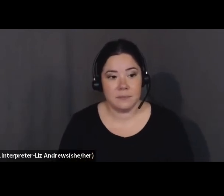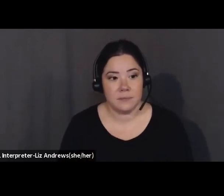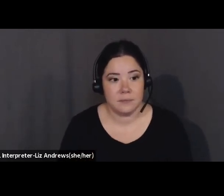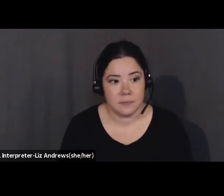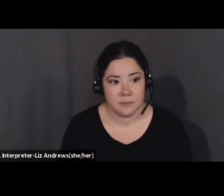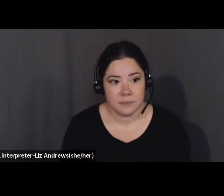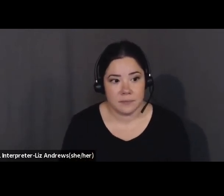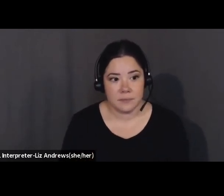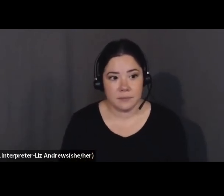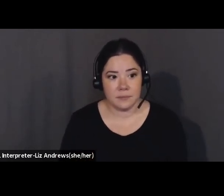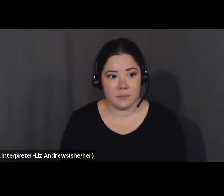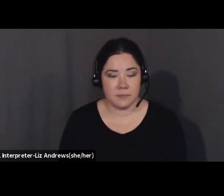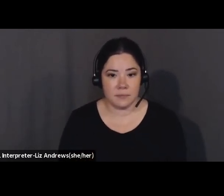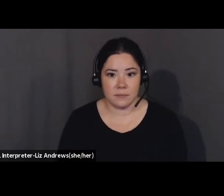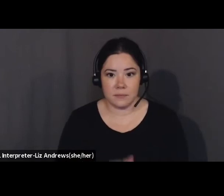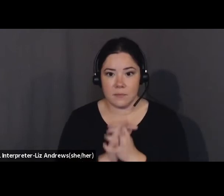So